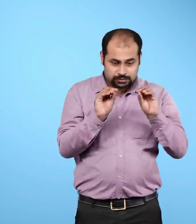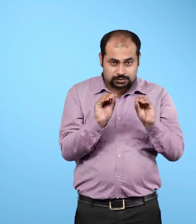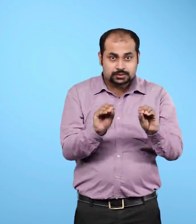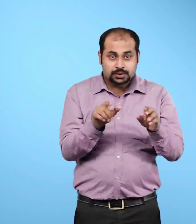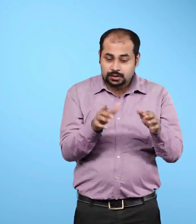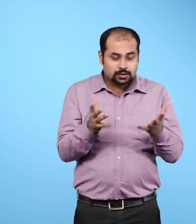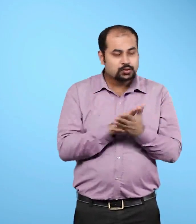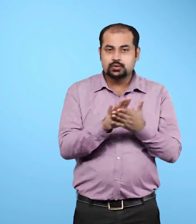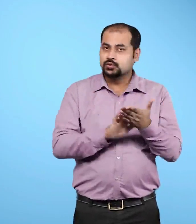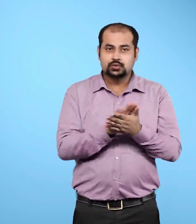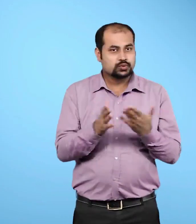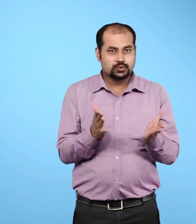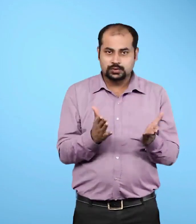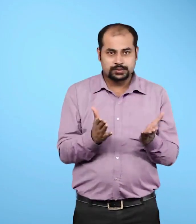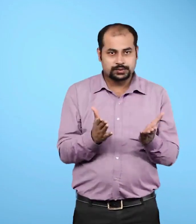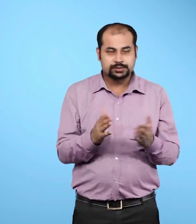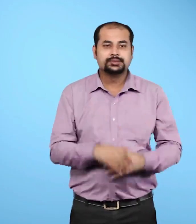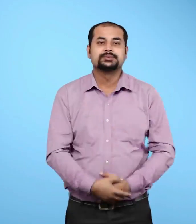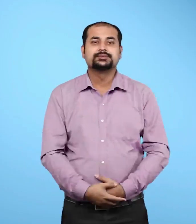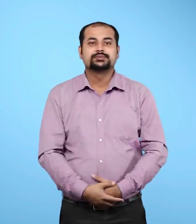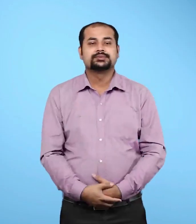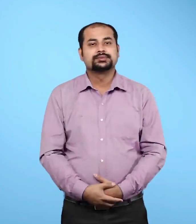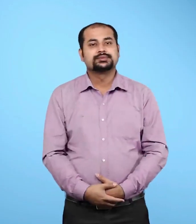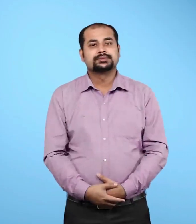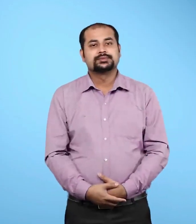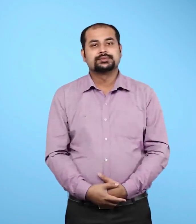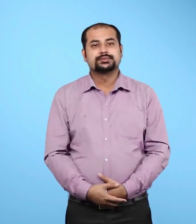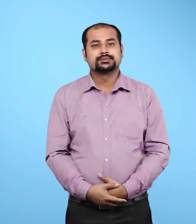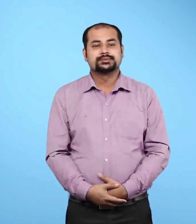written, and there is plus sign in front of number 3.